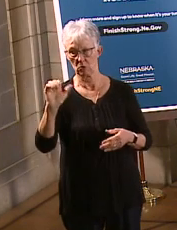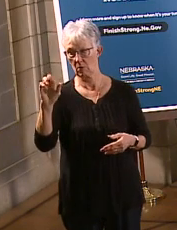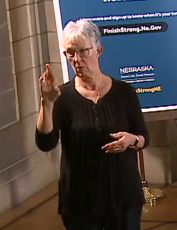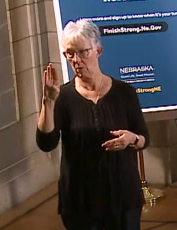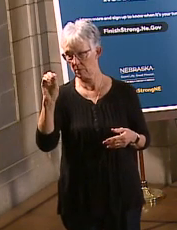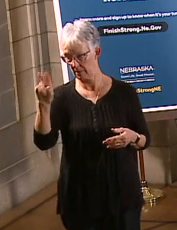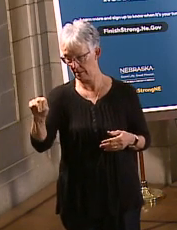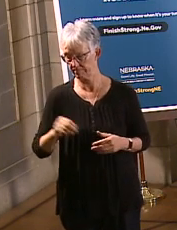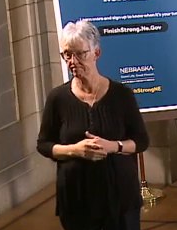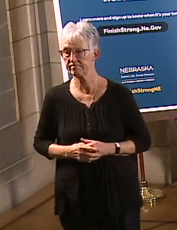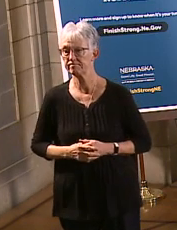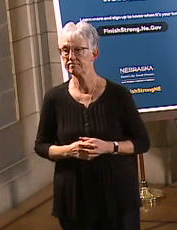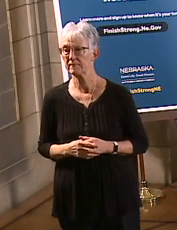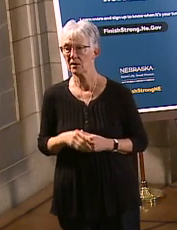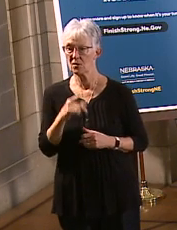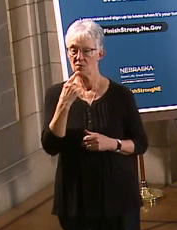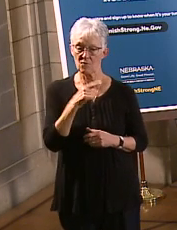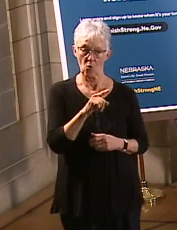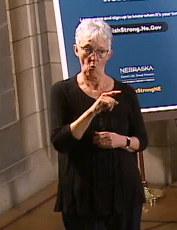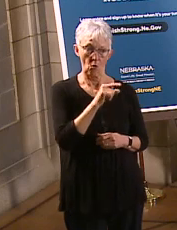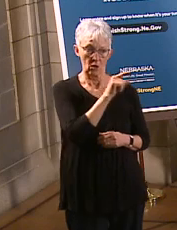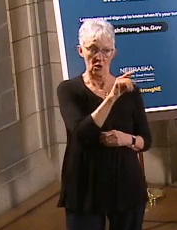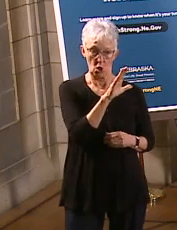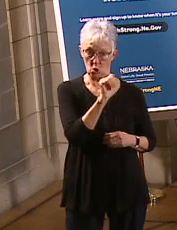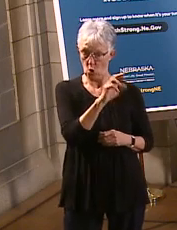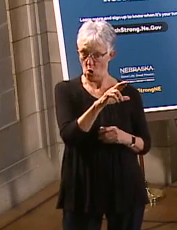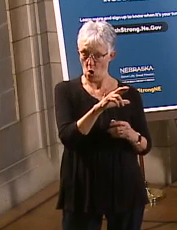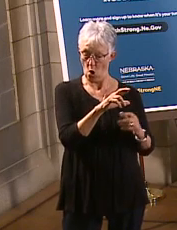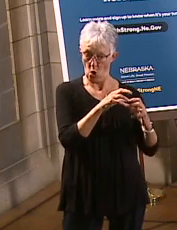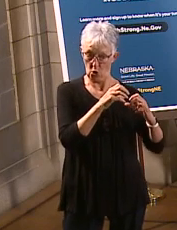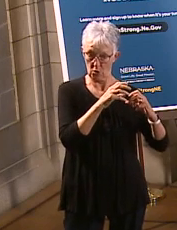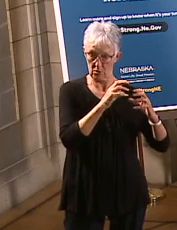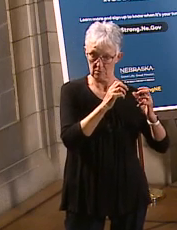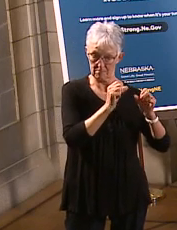producing the cars made specifically for E30 fuel, they have